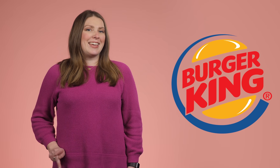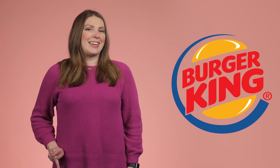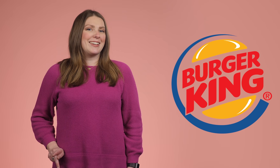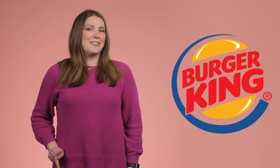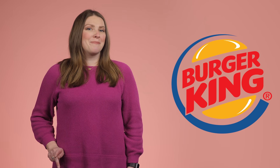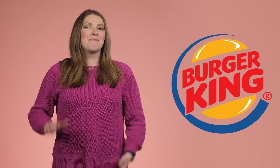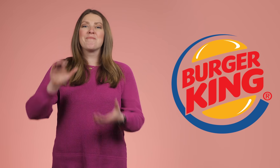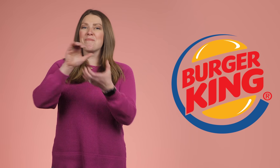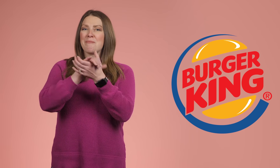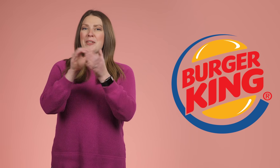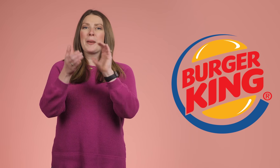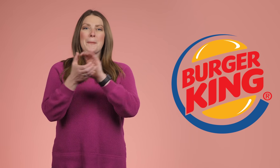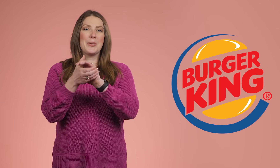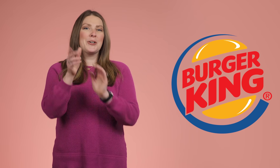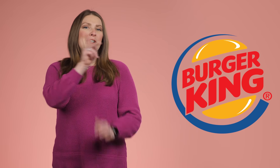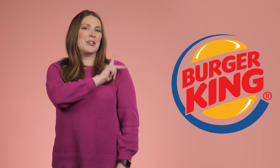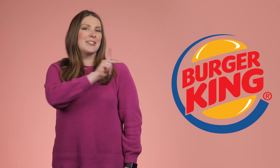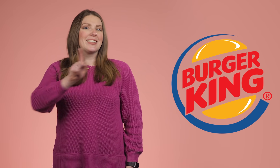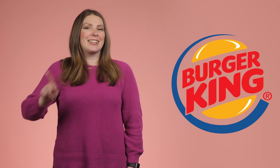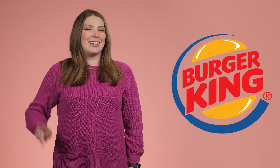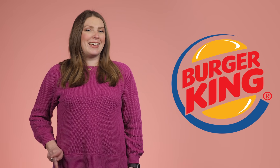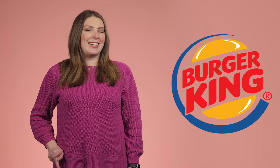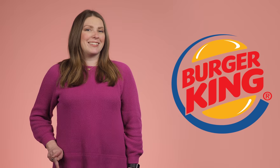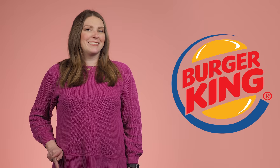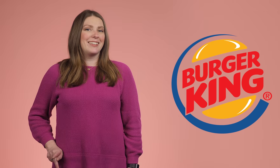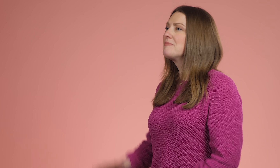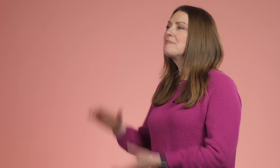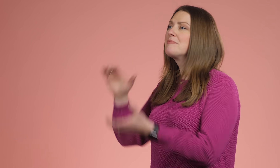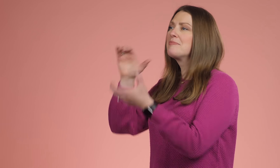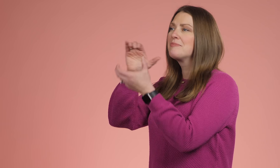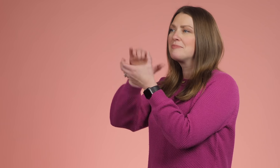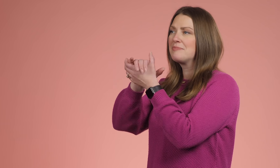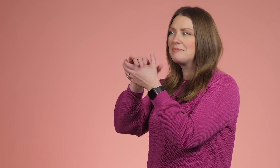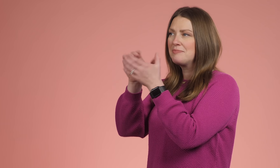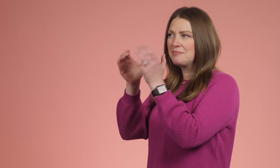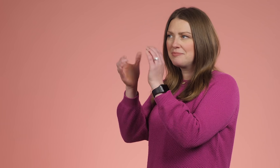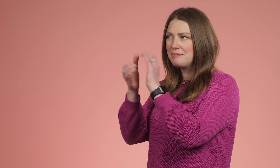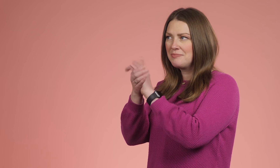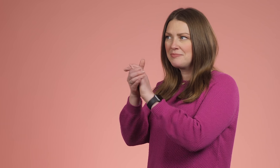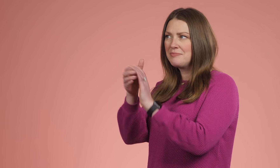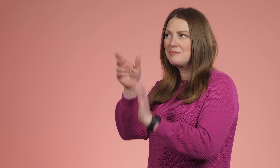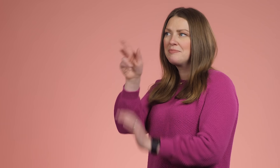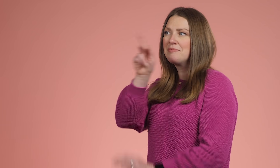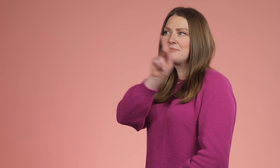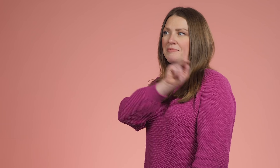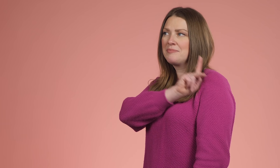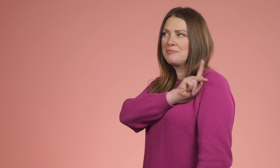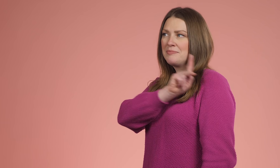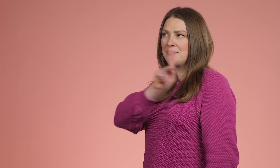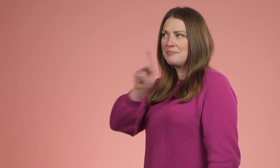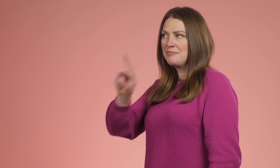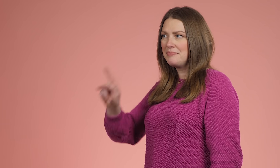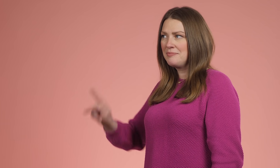King, Burger King. It's a sign hamburger and king